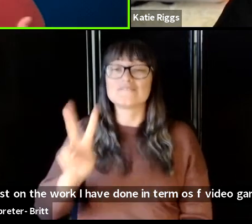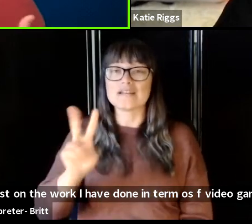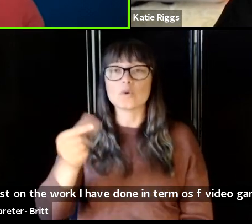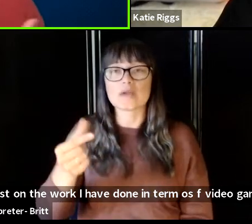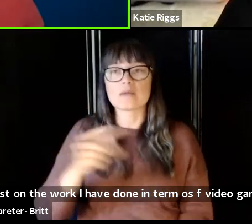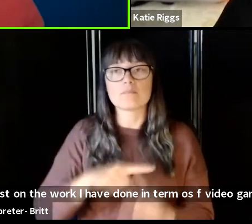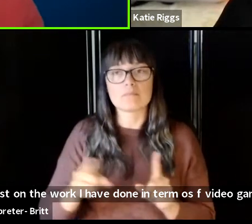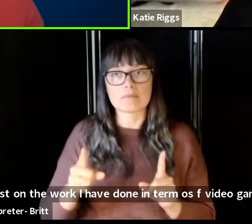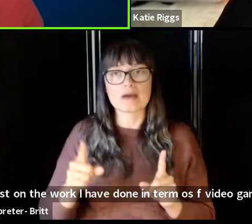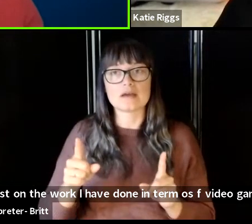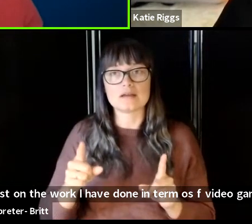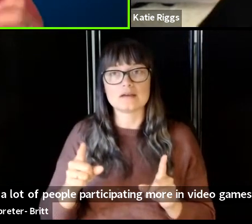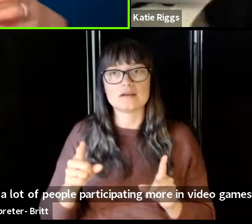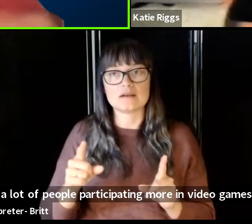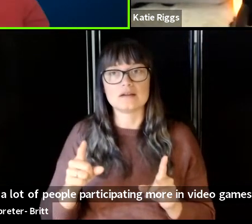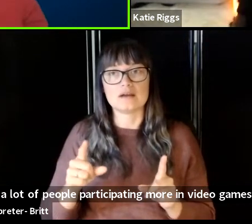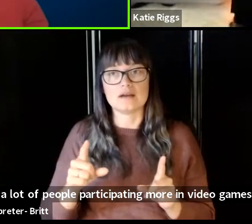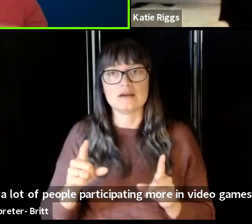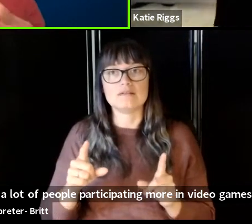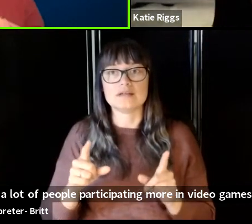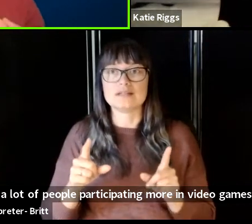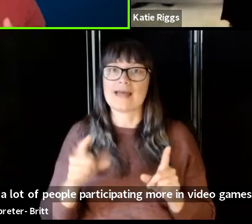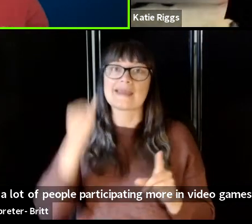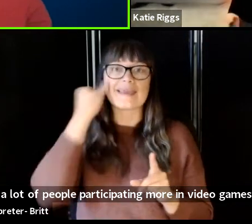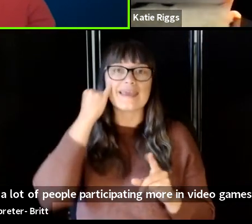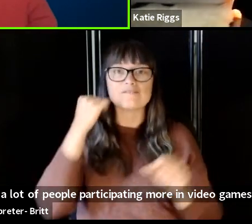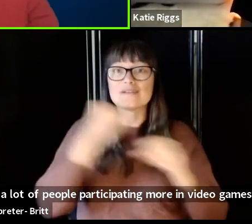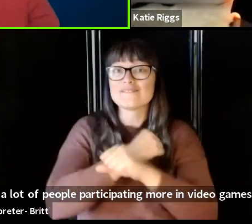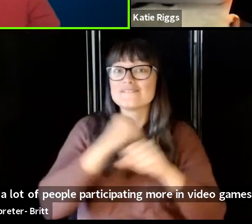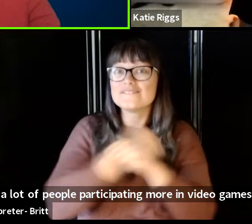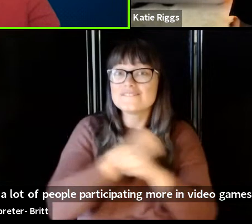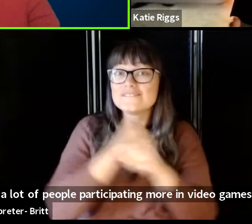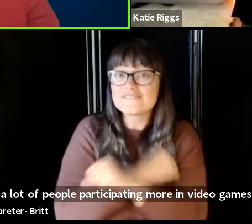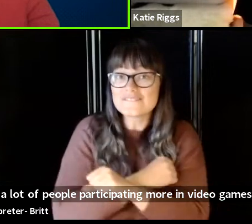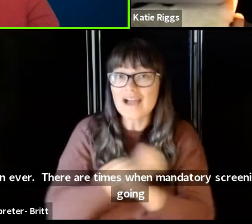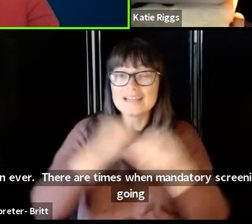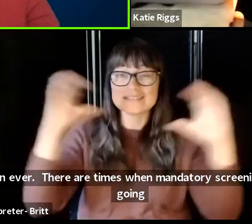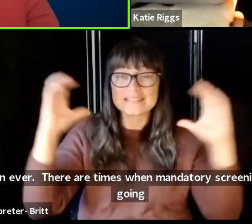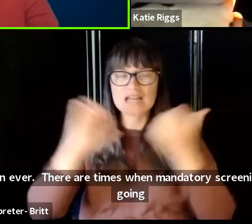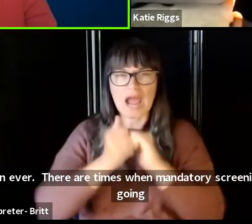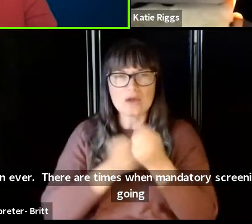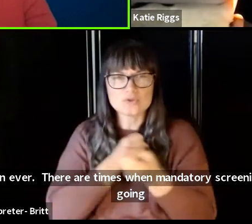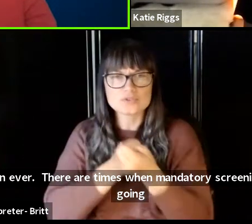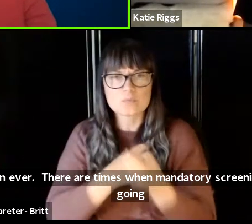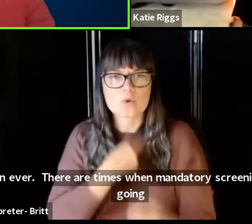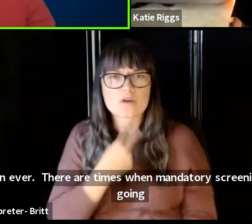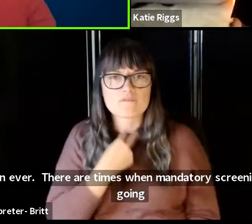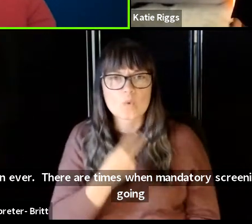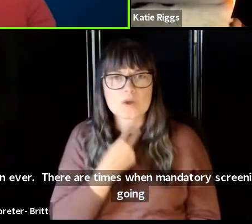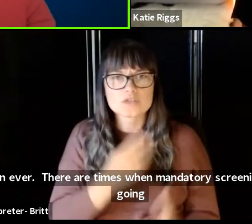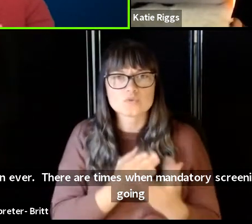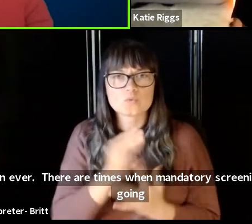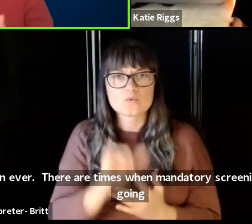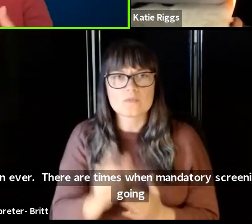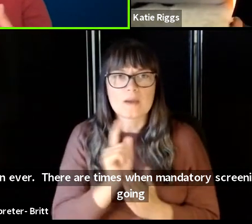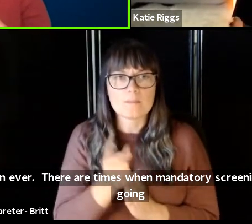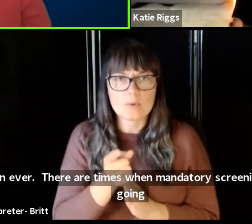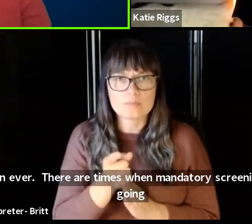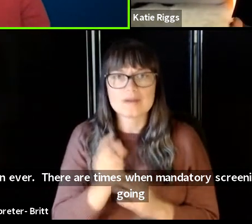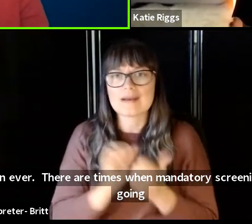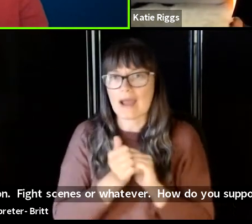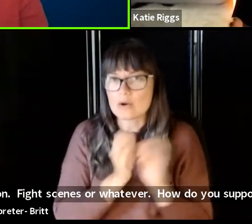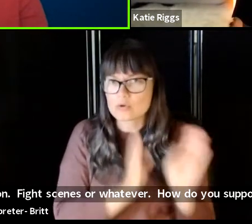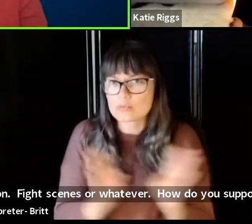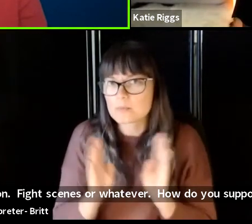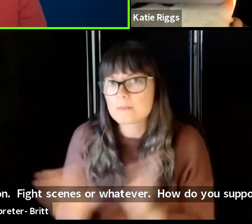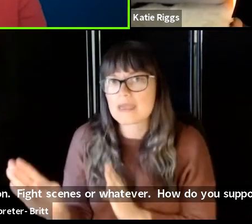is mandatory screaming going on, fight scenes or whatever. And how do you support your voice through those moments? How do you prepare,